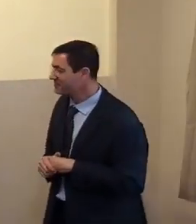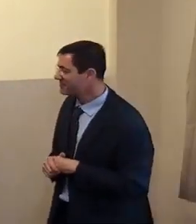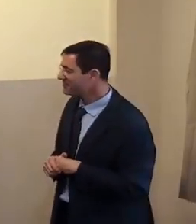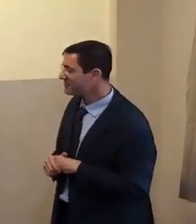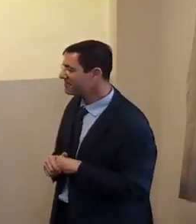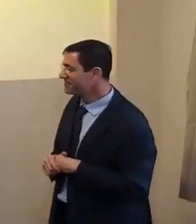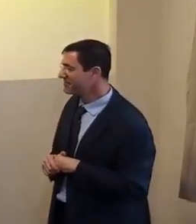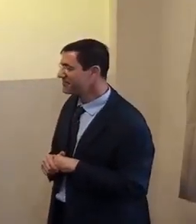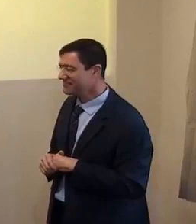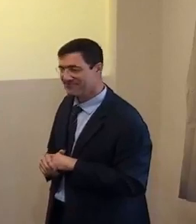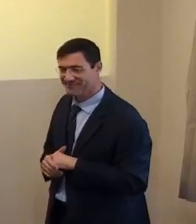welcome.